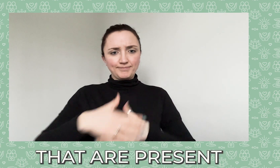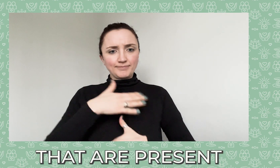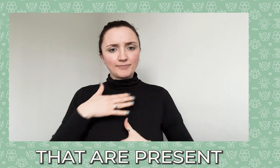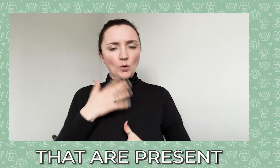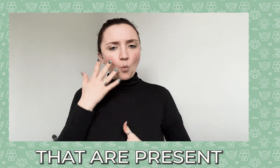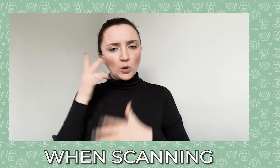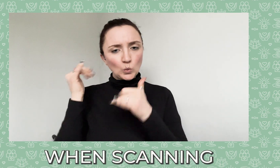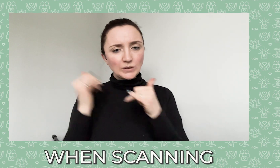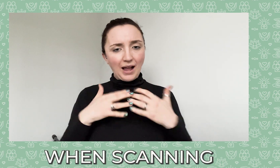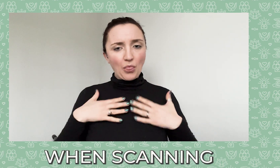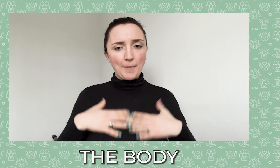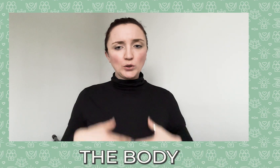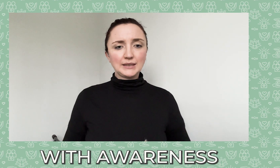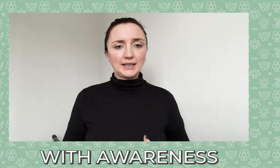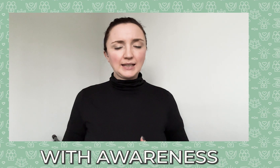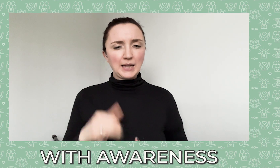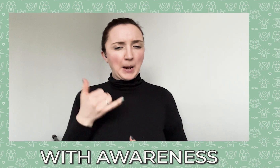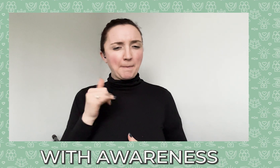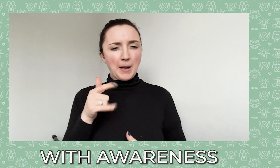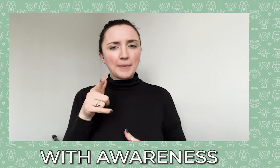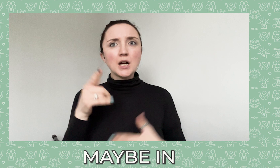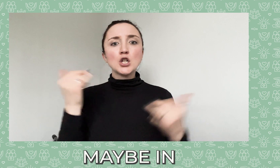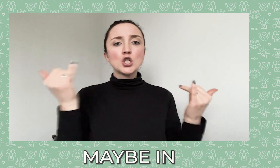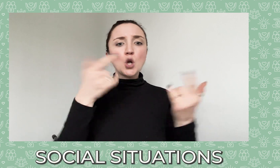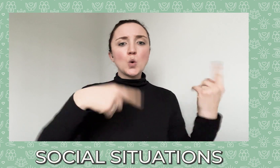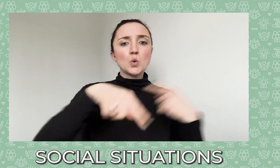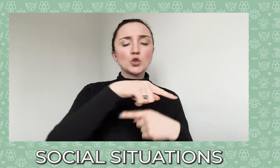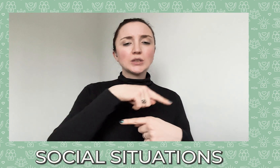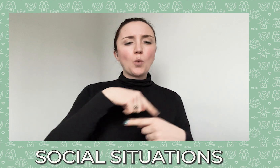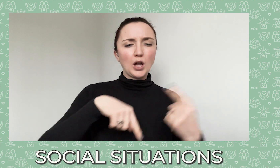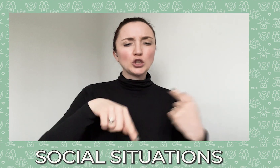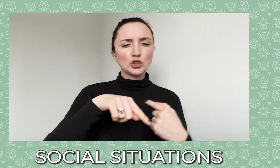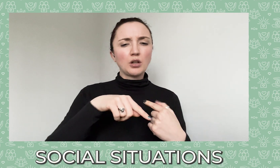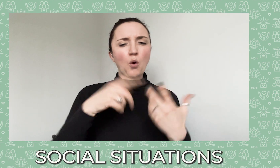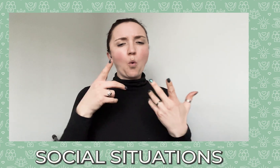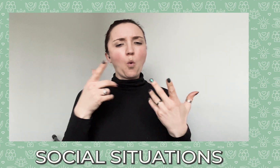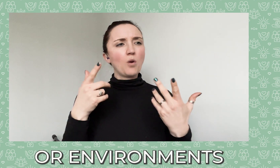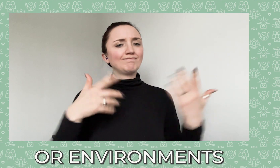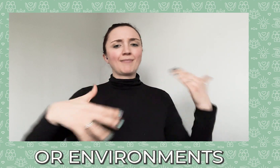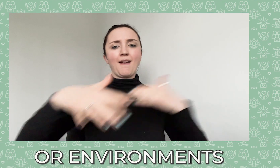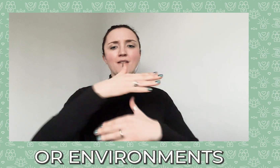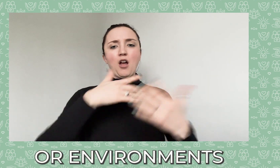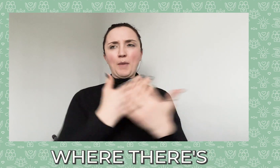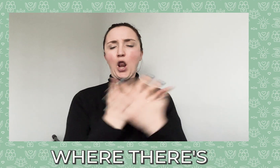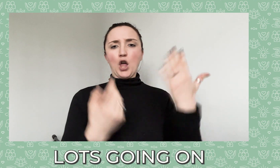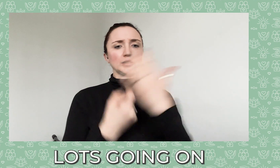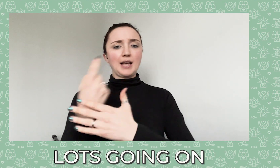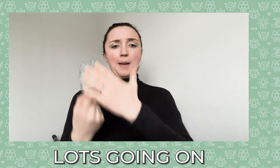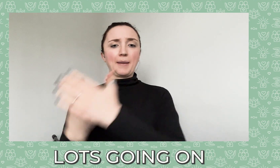are present when scanning the body with awareness. Maybe in social situations or environments where there's lots going on.